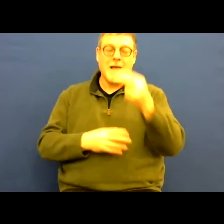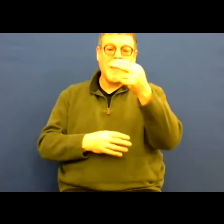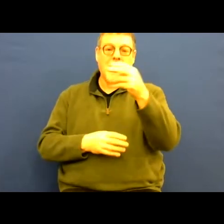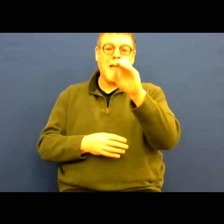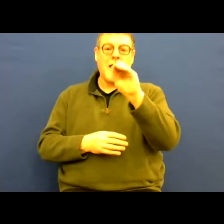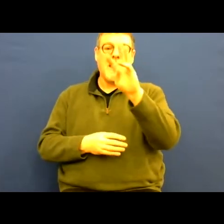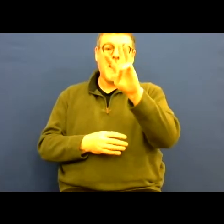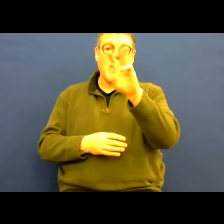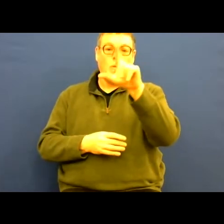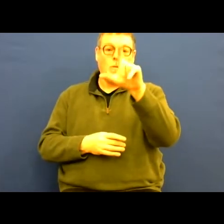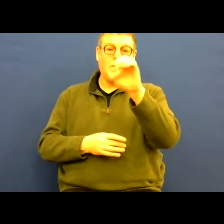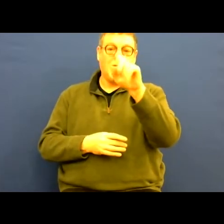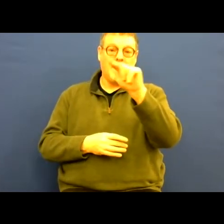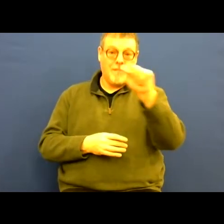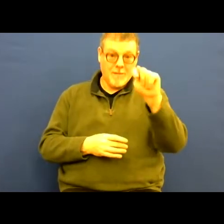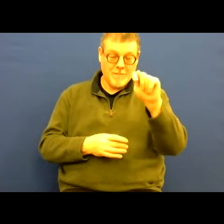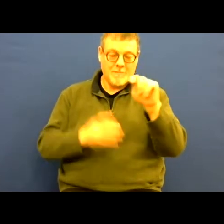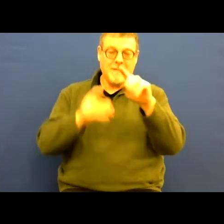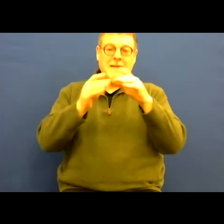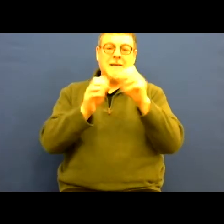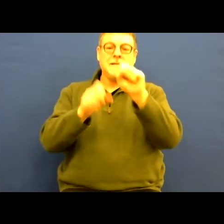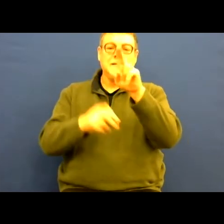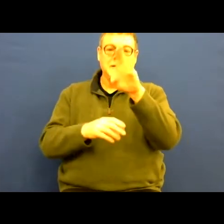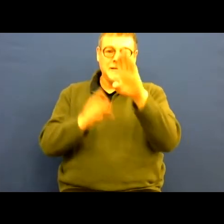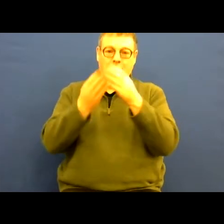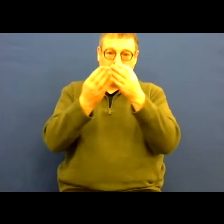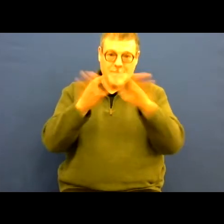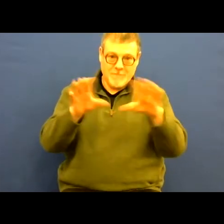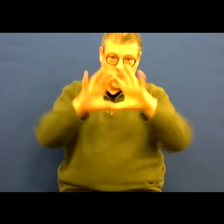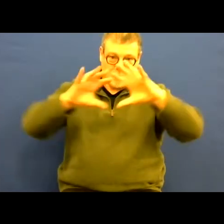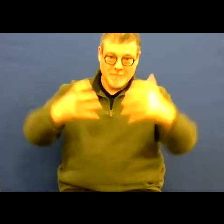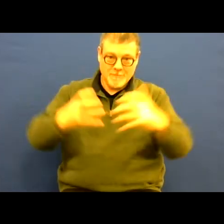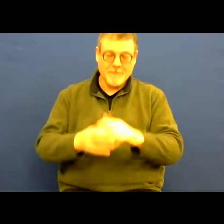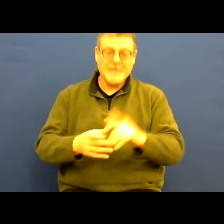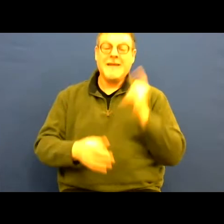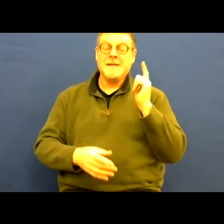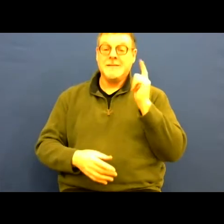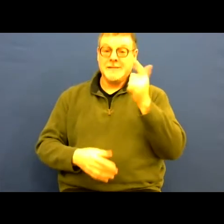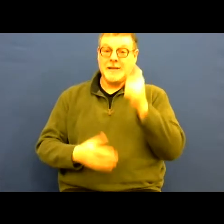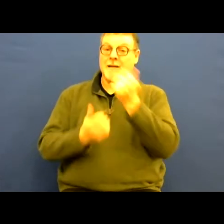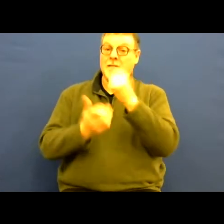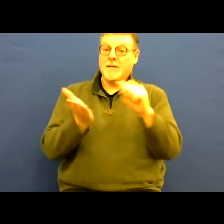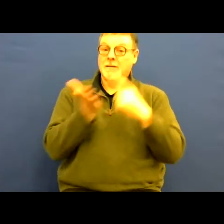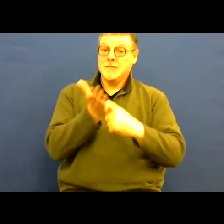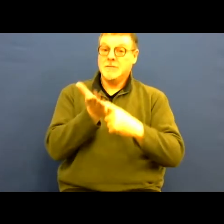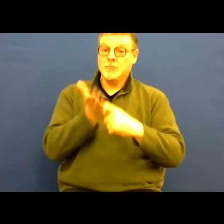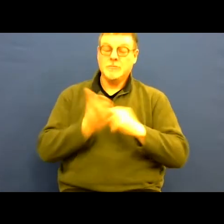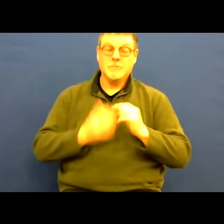Howlett Acres subdivision section 3. Seconded. Any discussion?